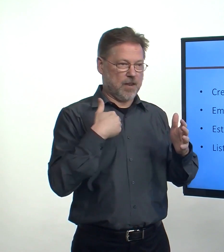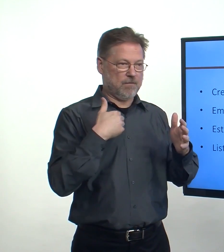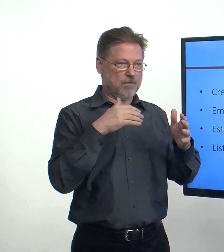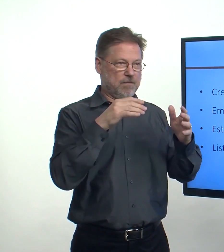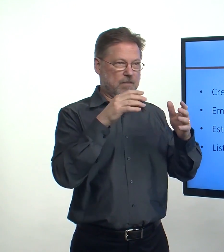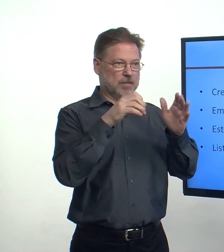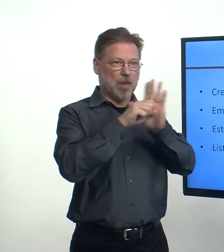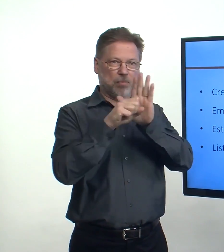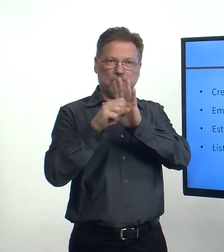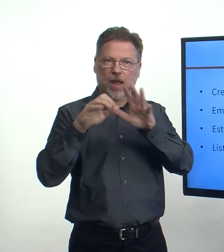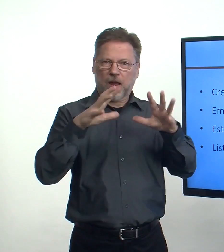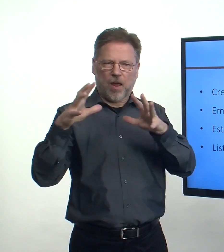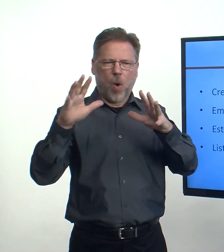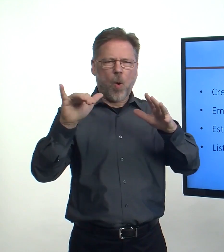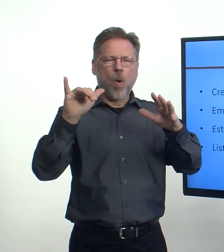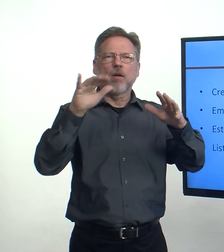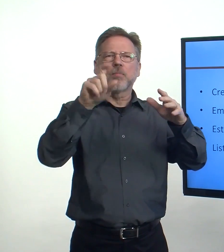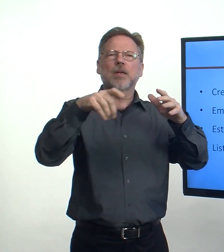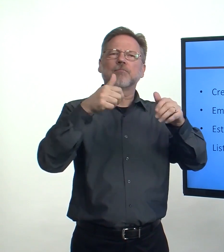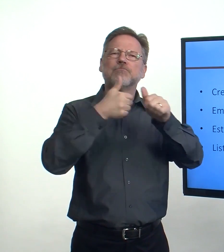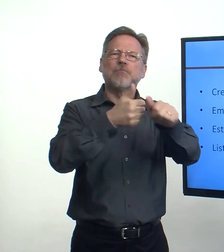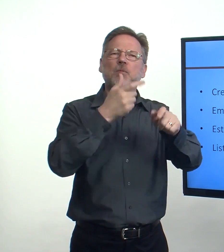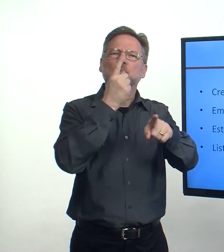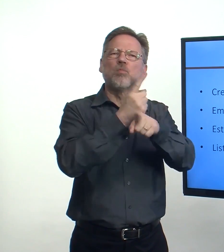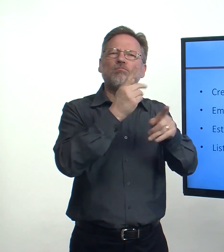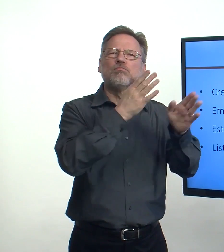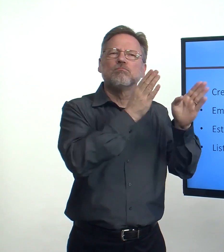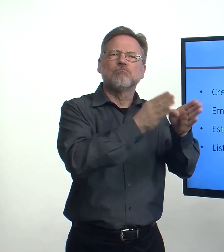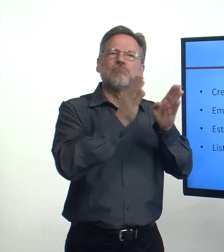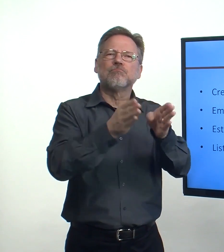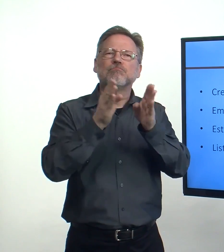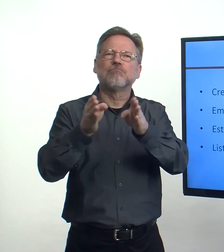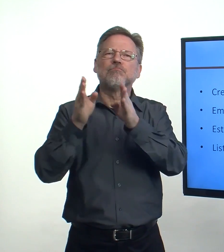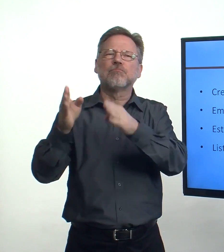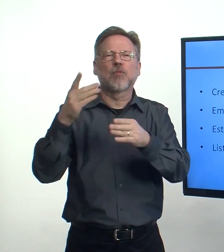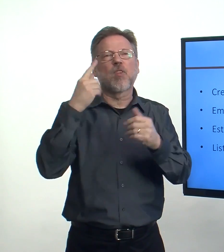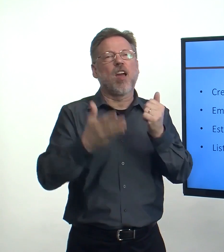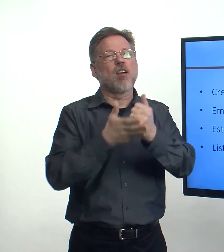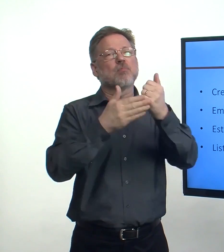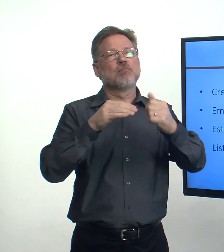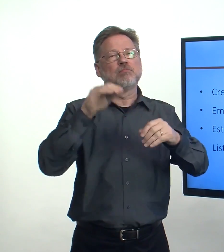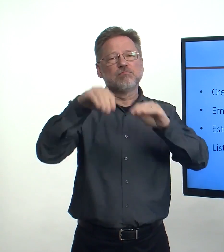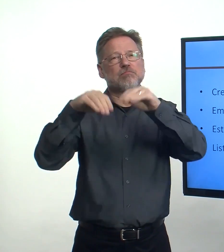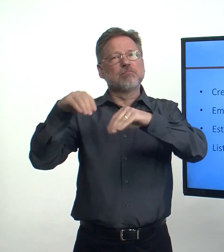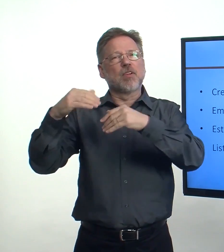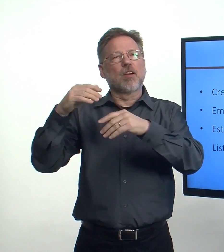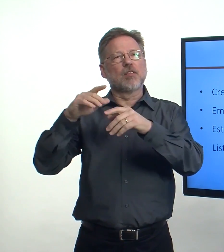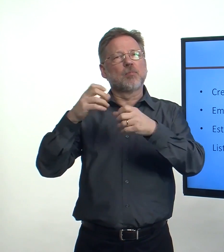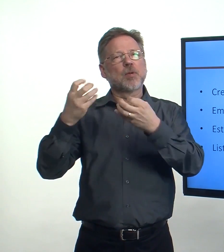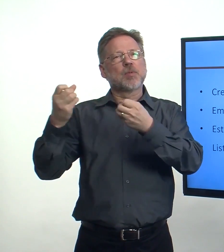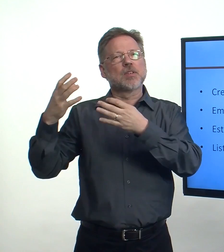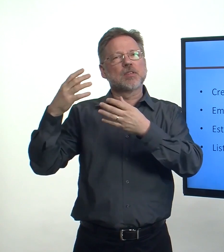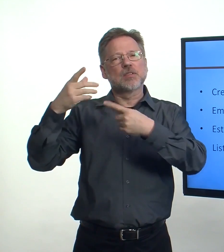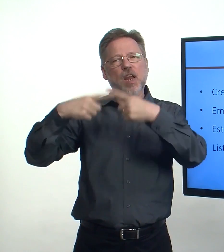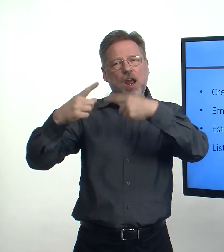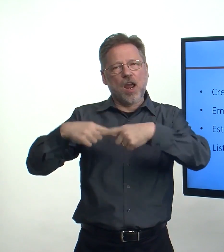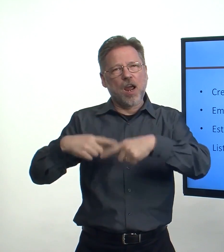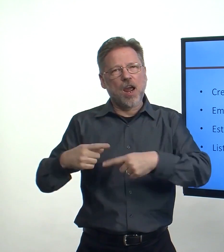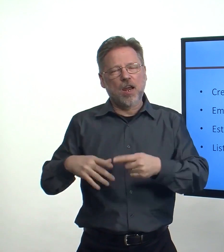using multiple symbols would require establishing a basic order to help organize such a large number of signs,